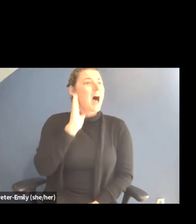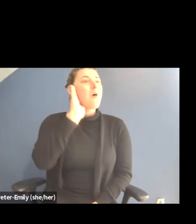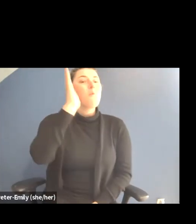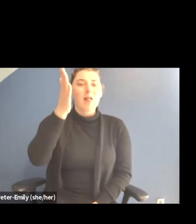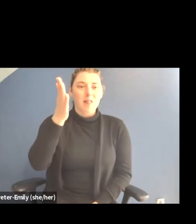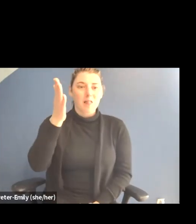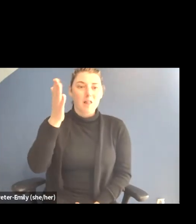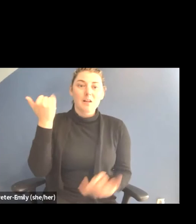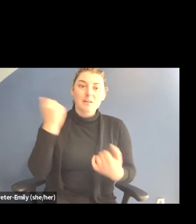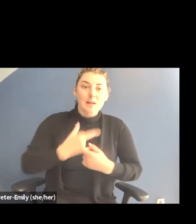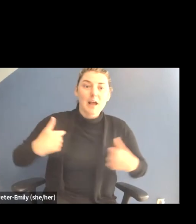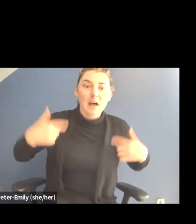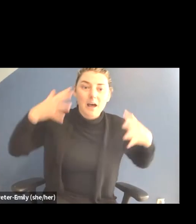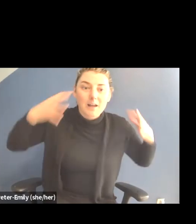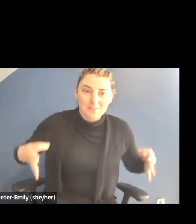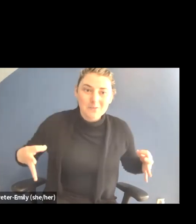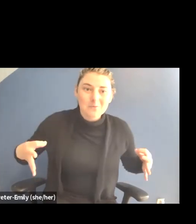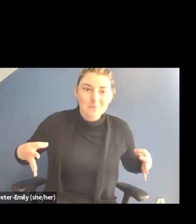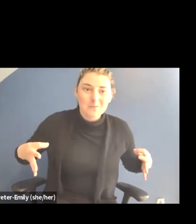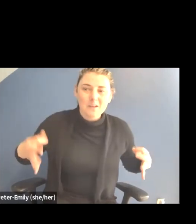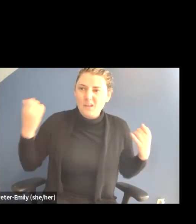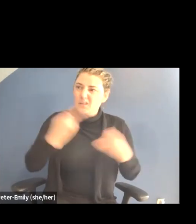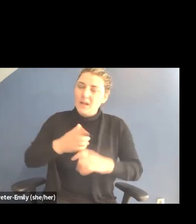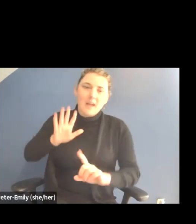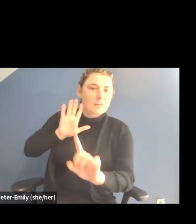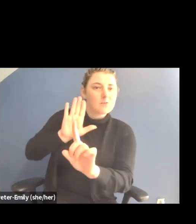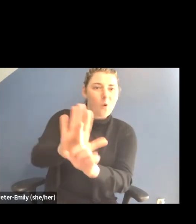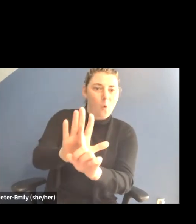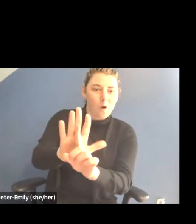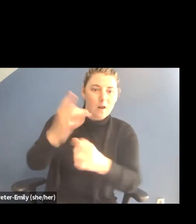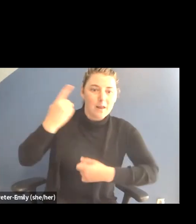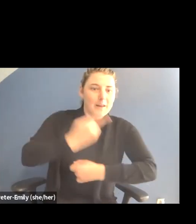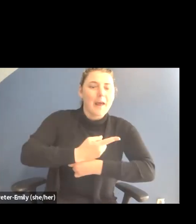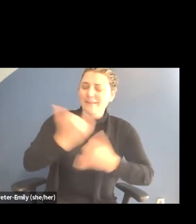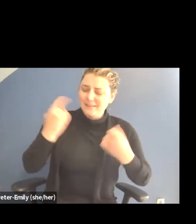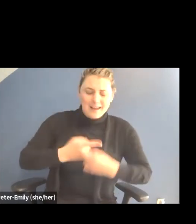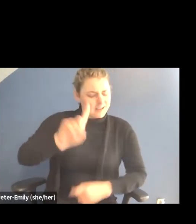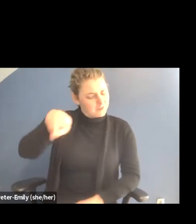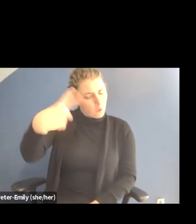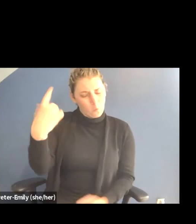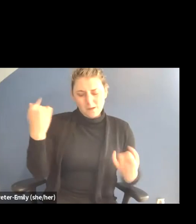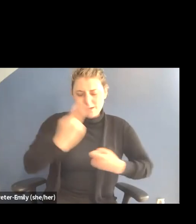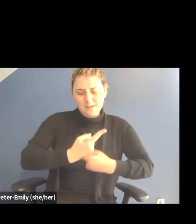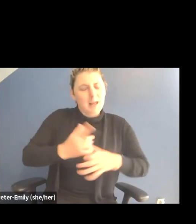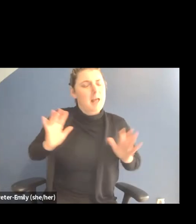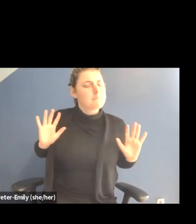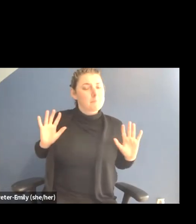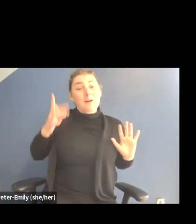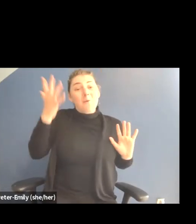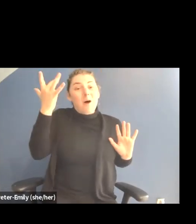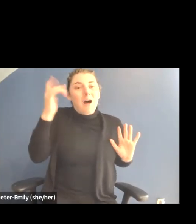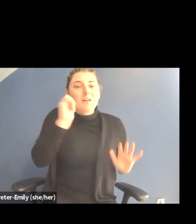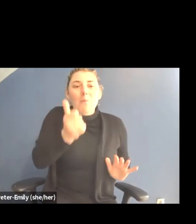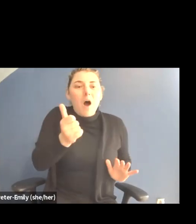today you choose, and today is yours. Yes, today is only today, because